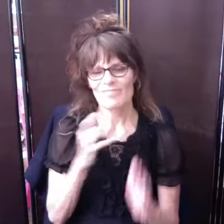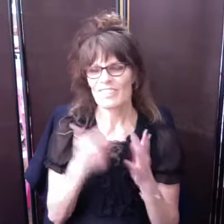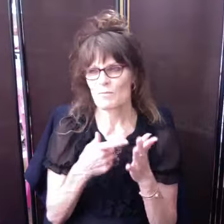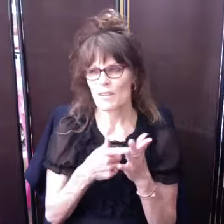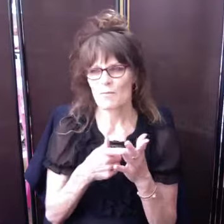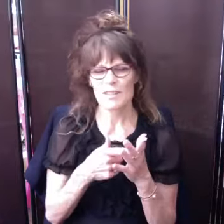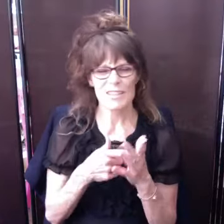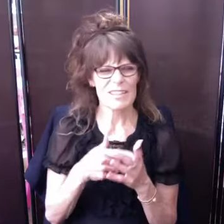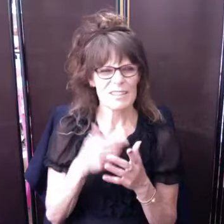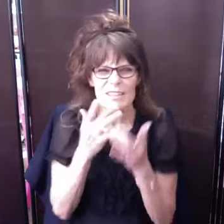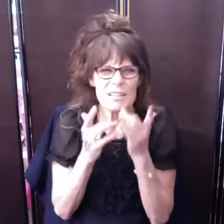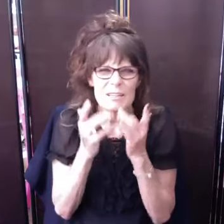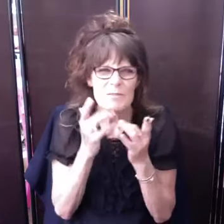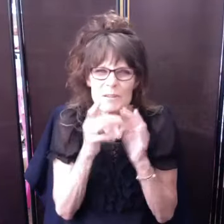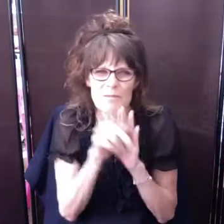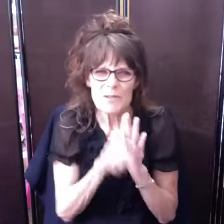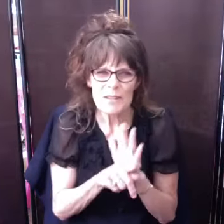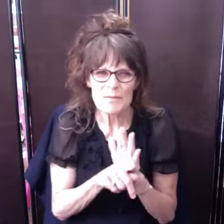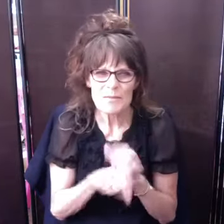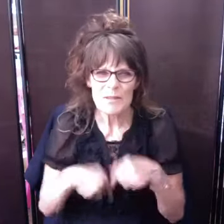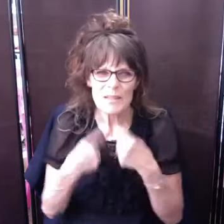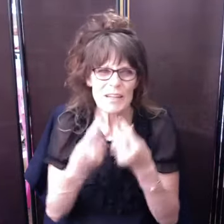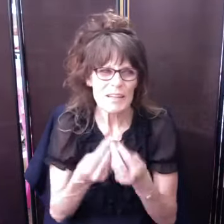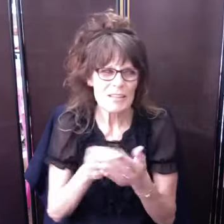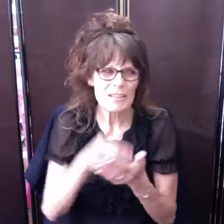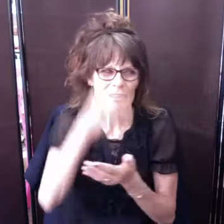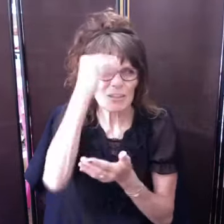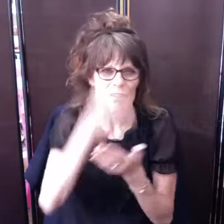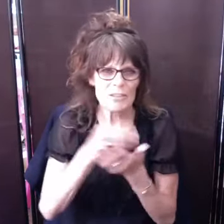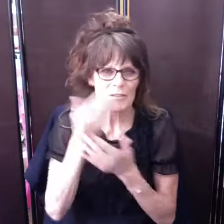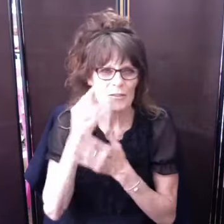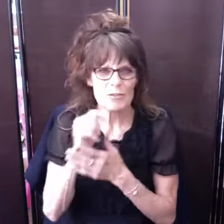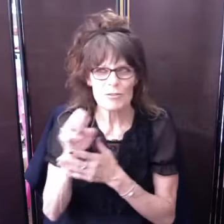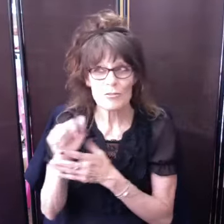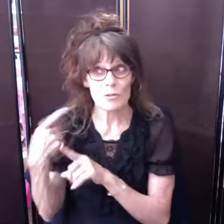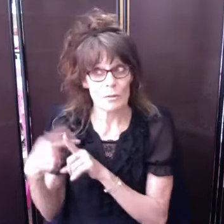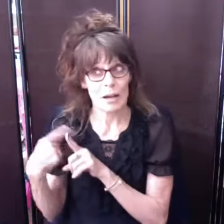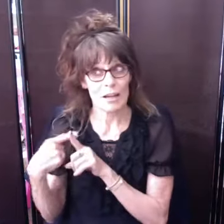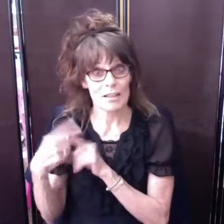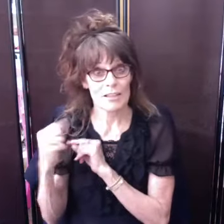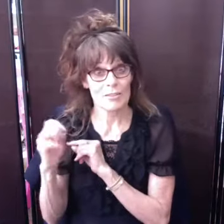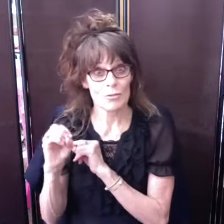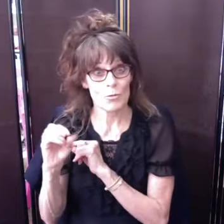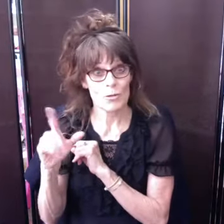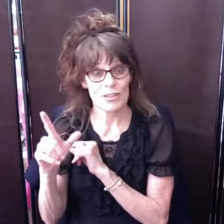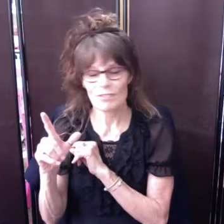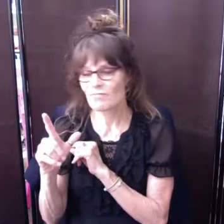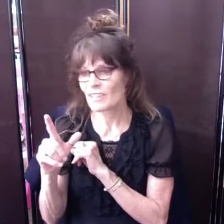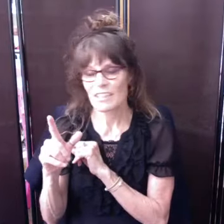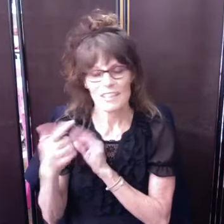those principles that I'd already been given, tools for living, the positive tools for living. I had absolutely no idea and wouldn't know for years and years.